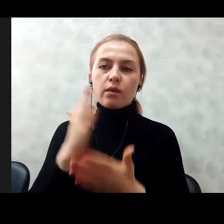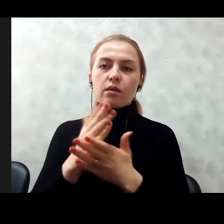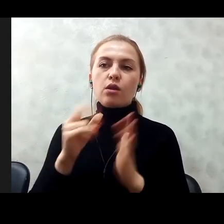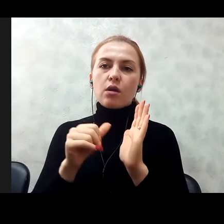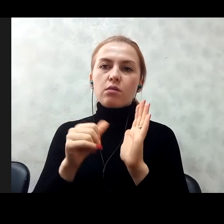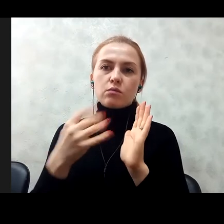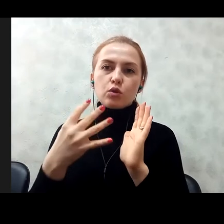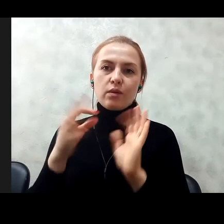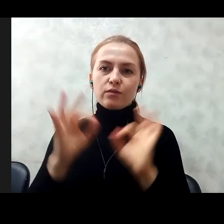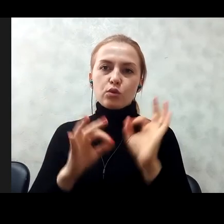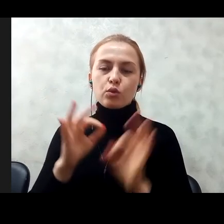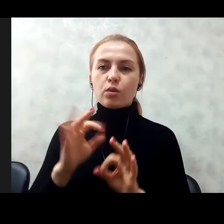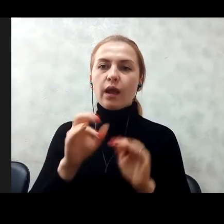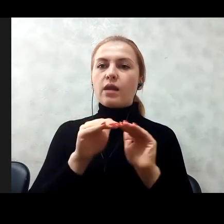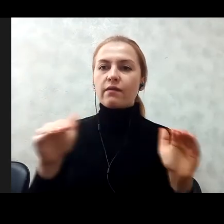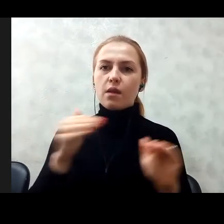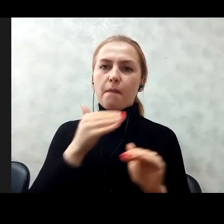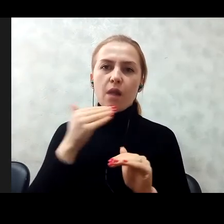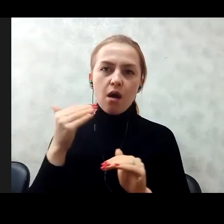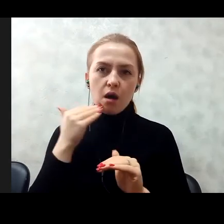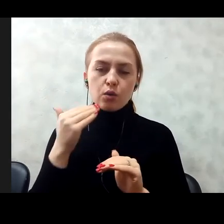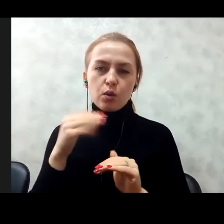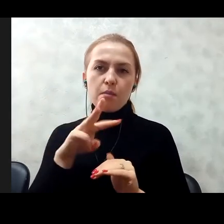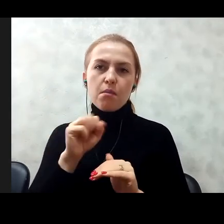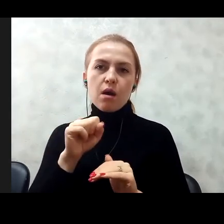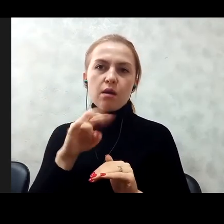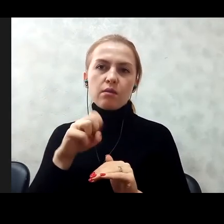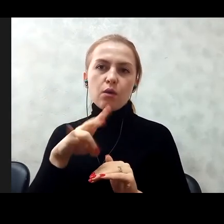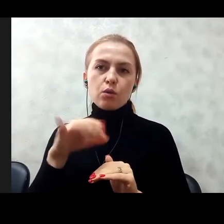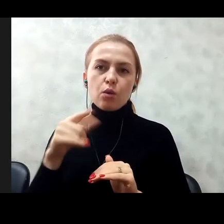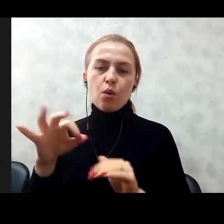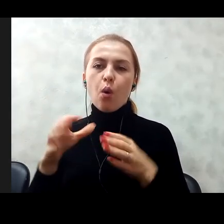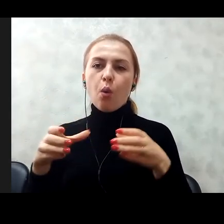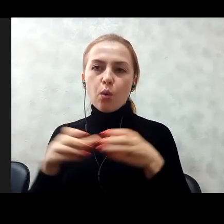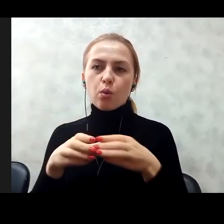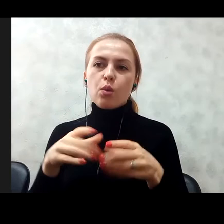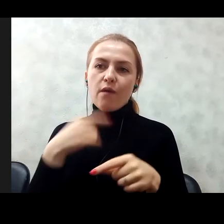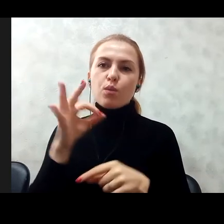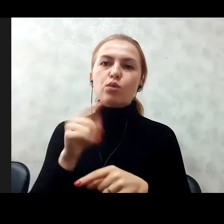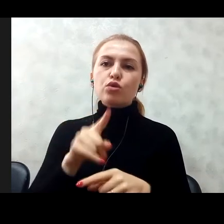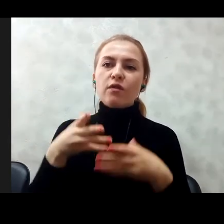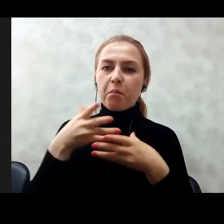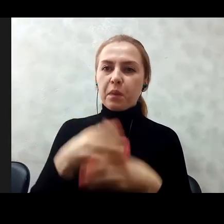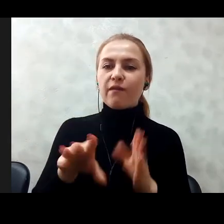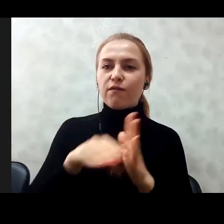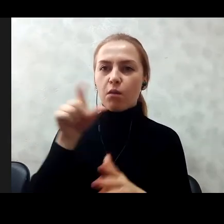the distribution of votes in the multi-mandate